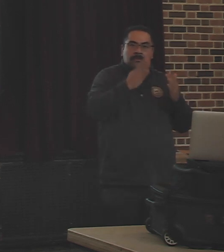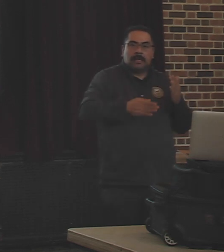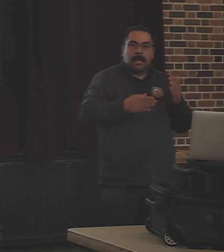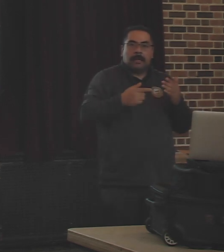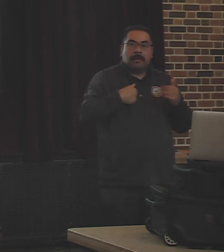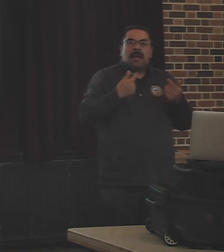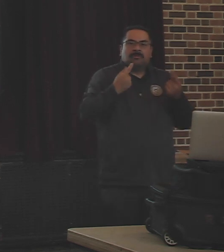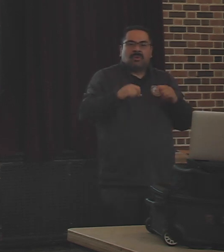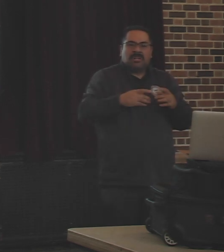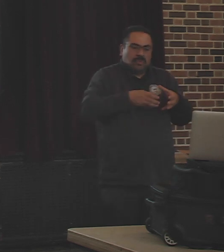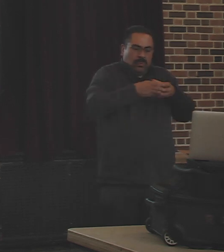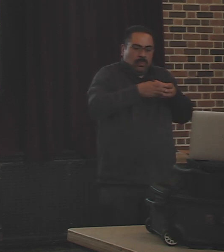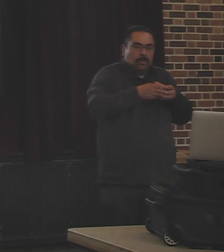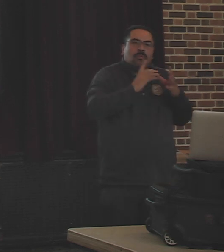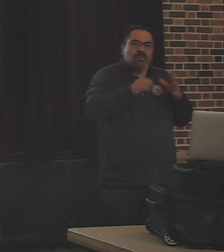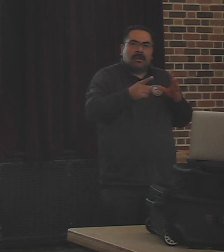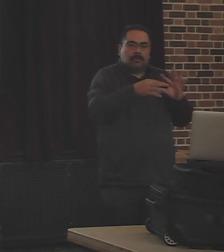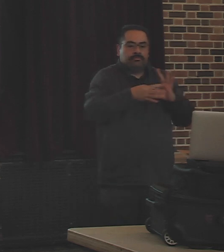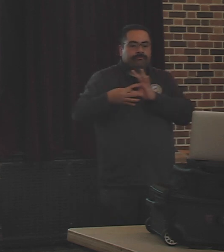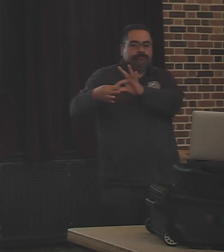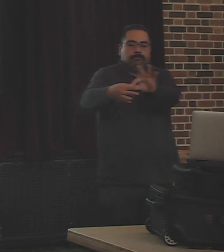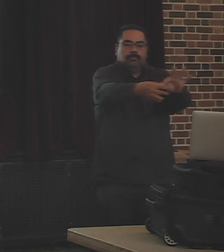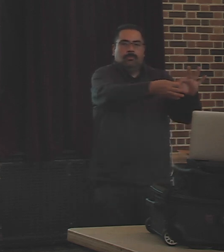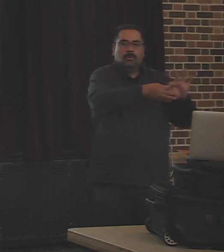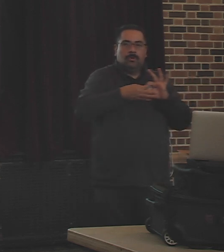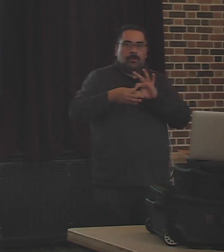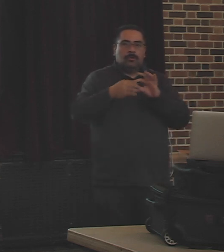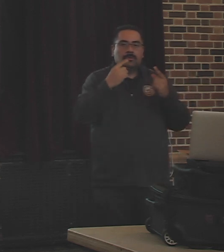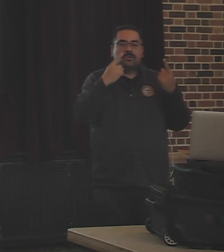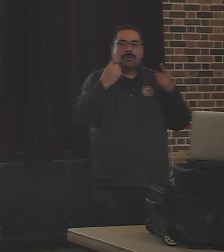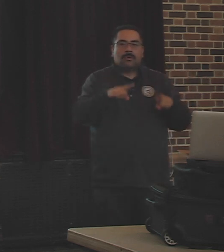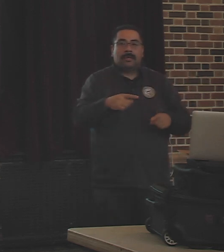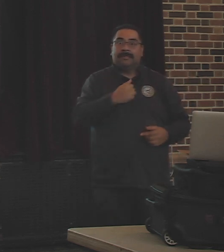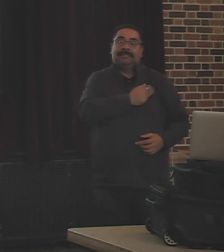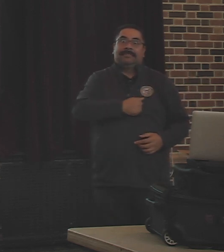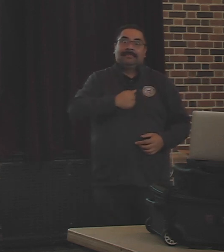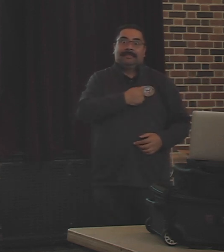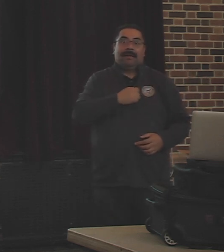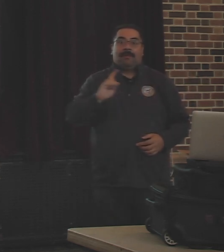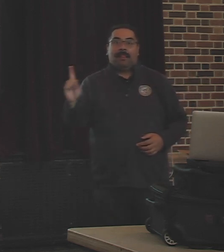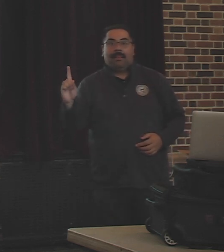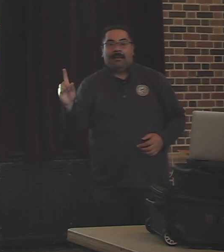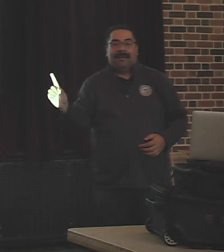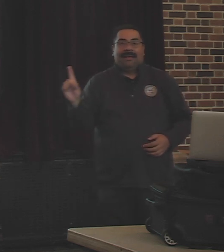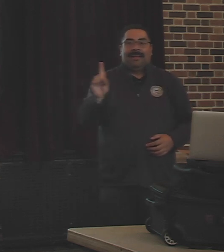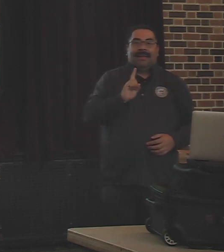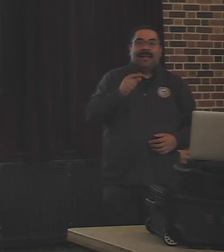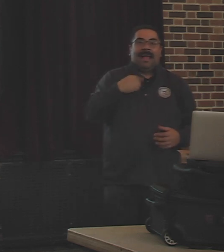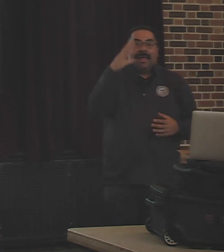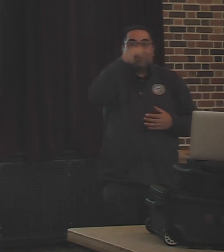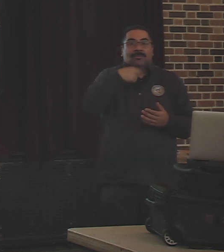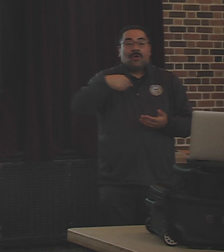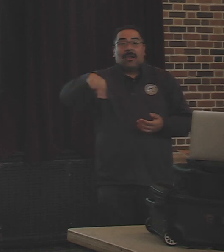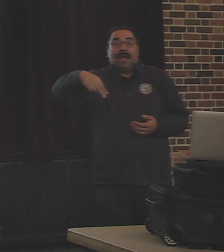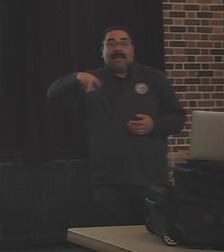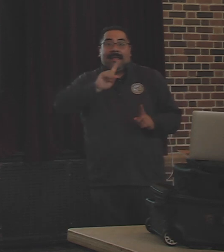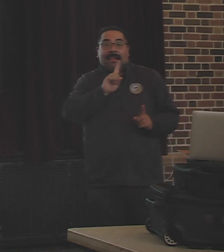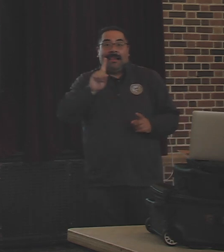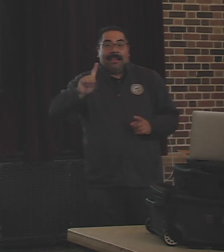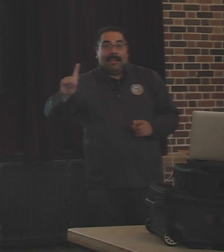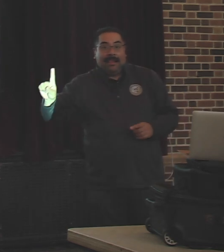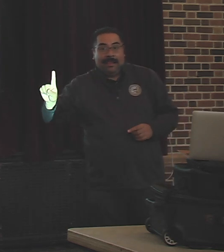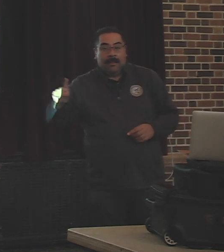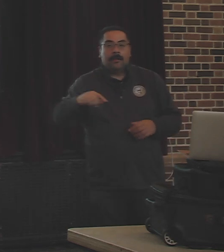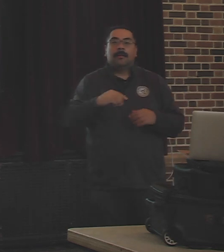that barrier and really get both sides integrated. Sorry, I guess we're all just dancing over here. All right,